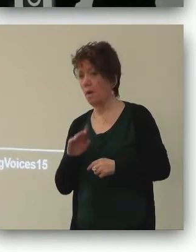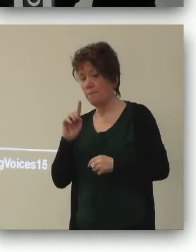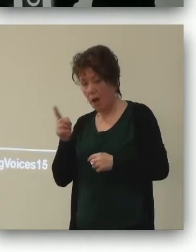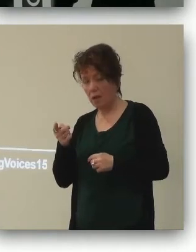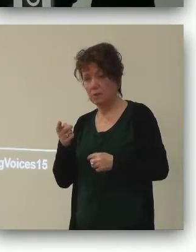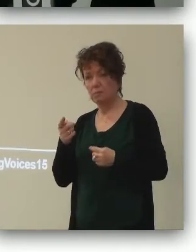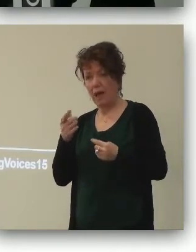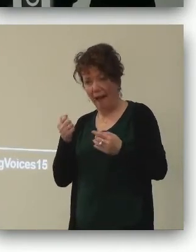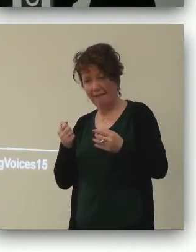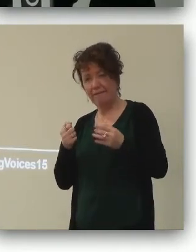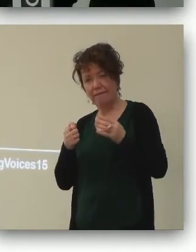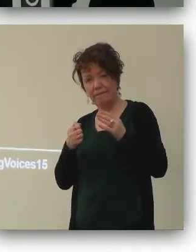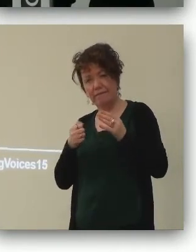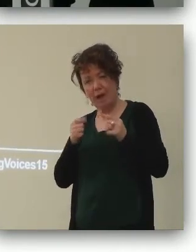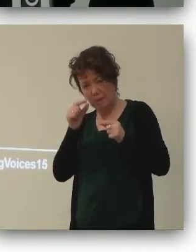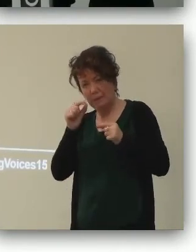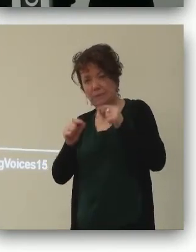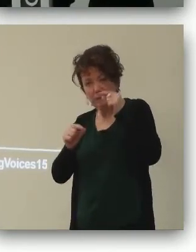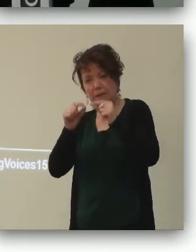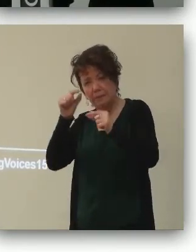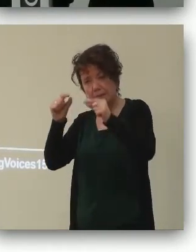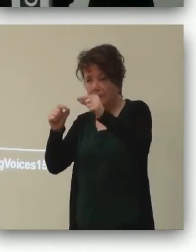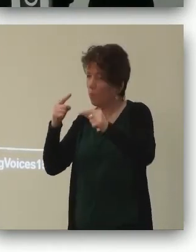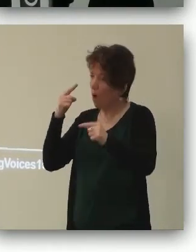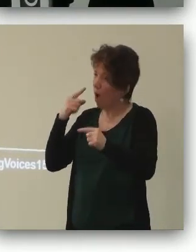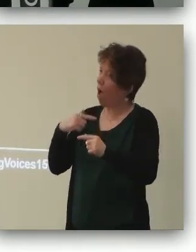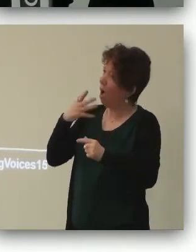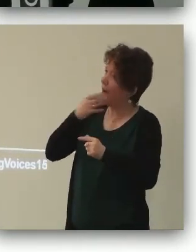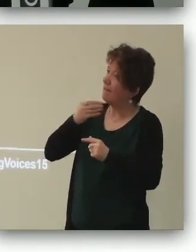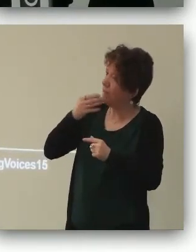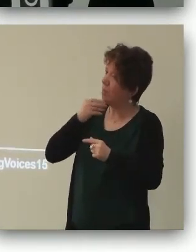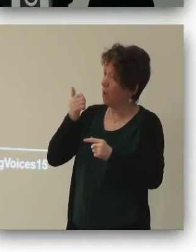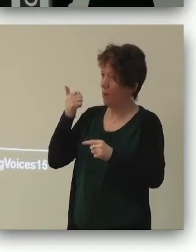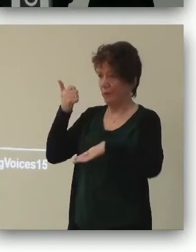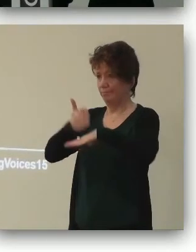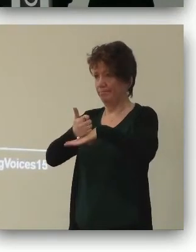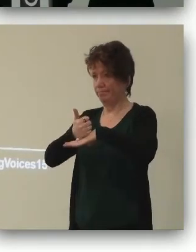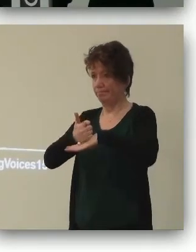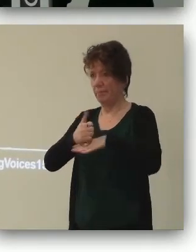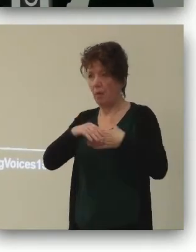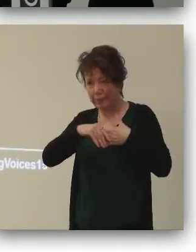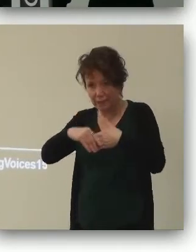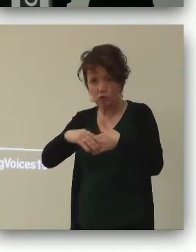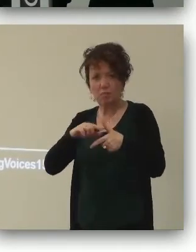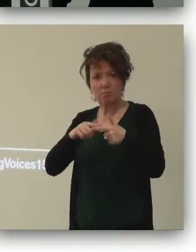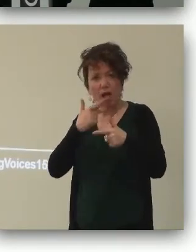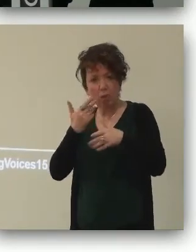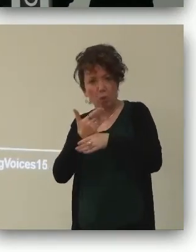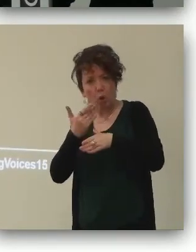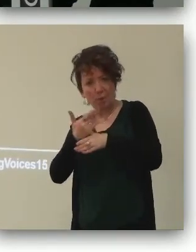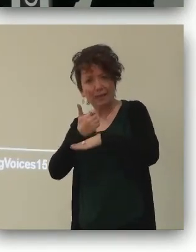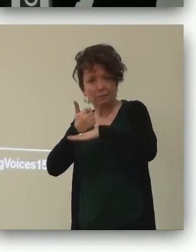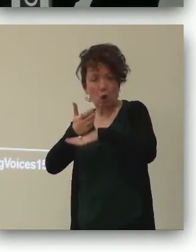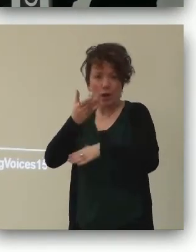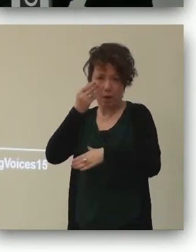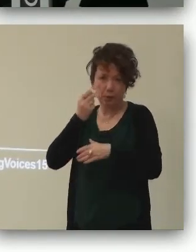it does contain bits and pieces that we found helpful when setting up apprenticeships and other work-based learning